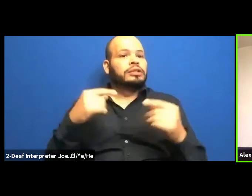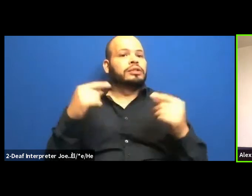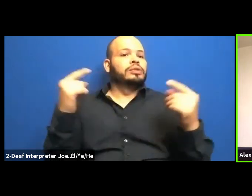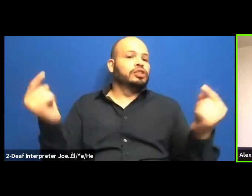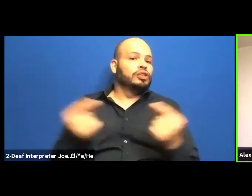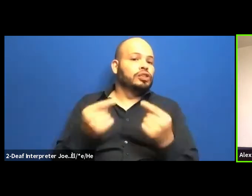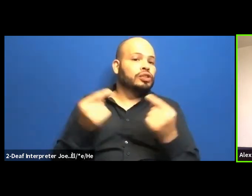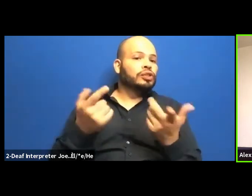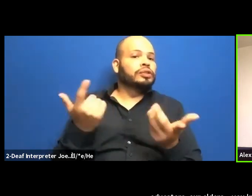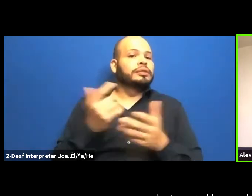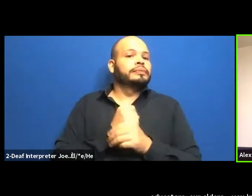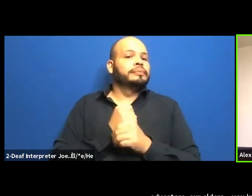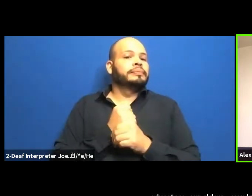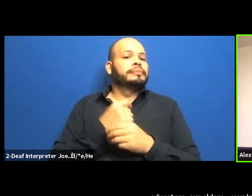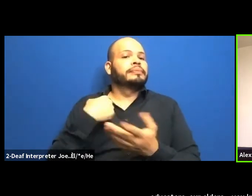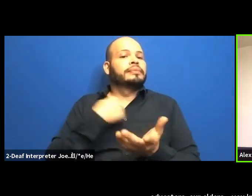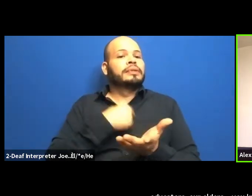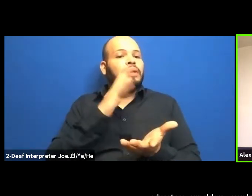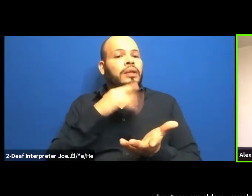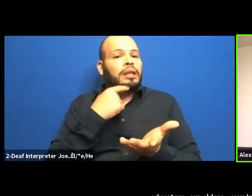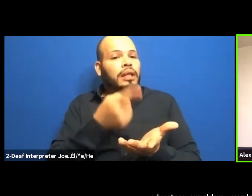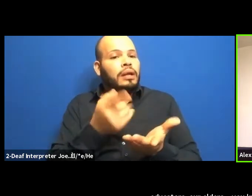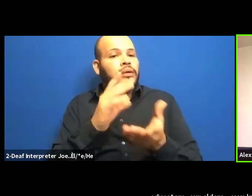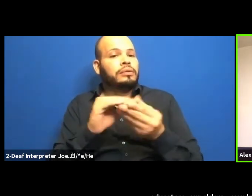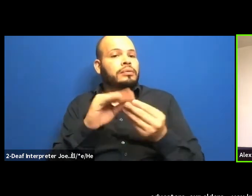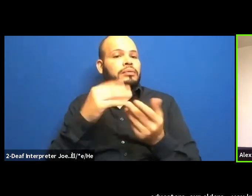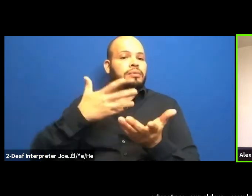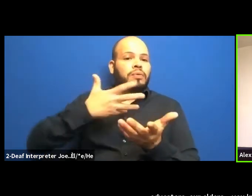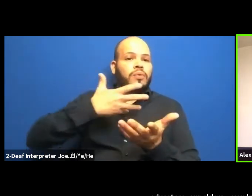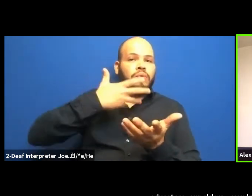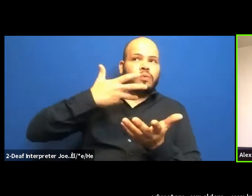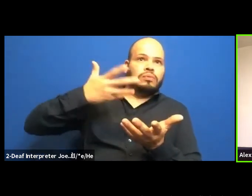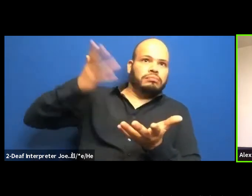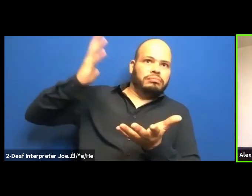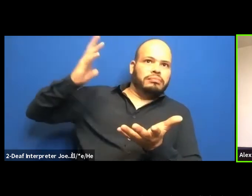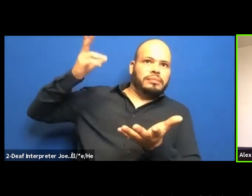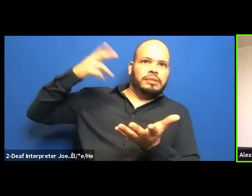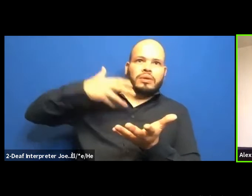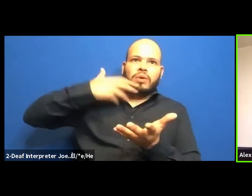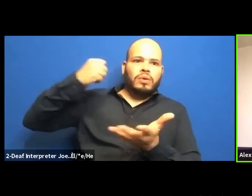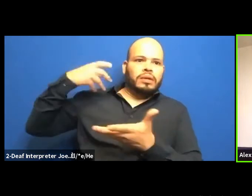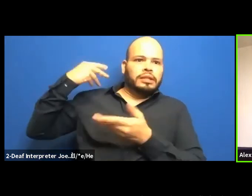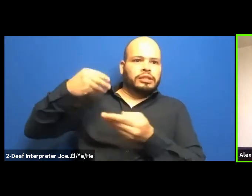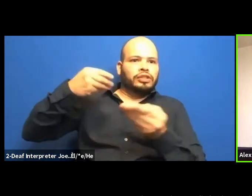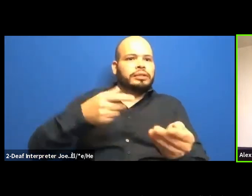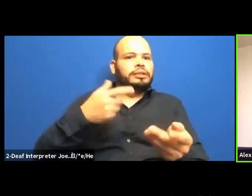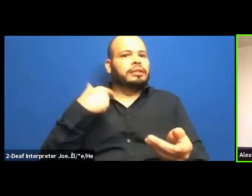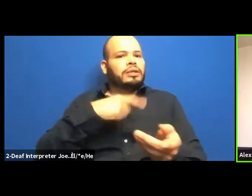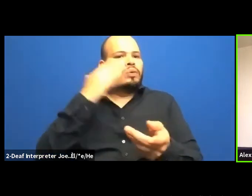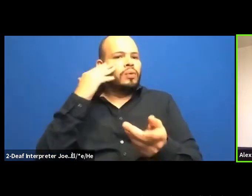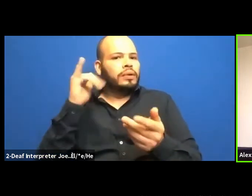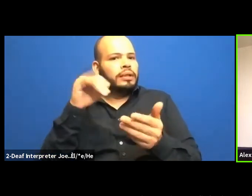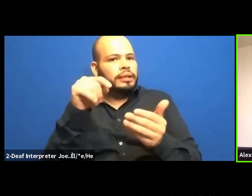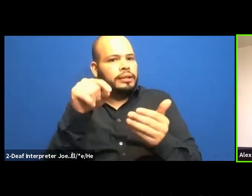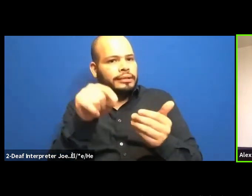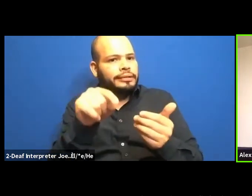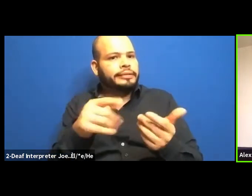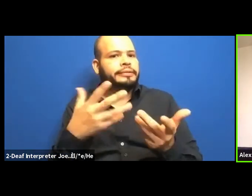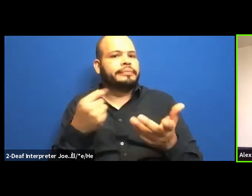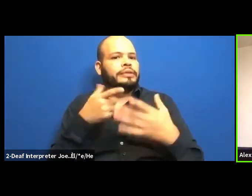into the struggle with us, with our young people, for our young people, for each other. And that's